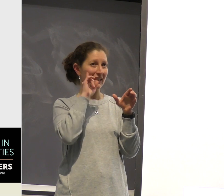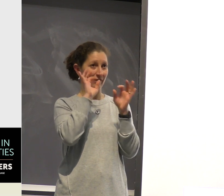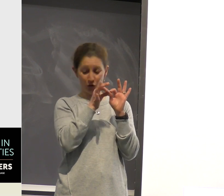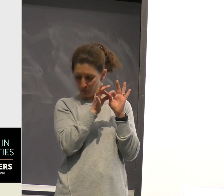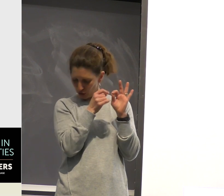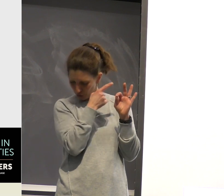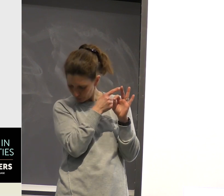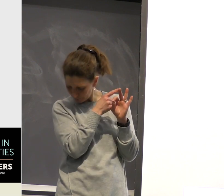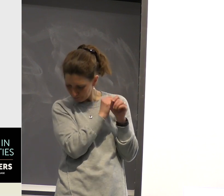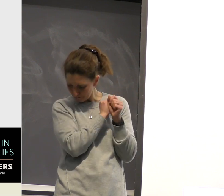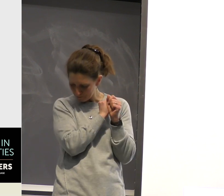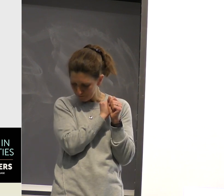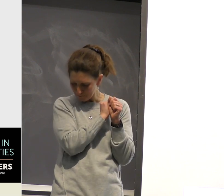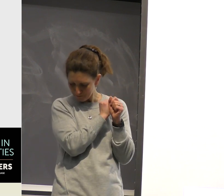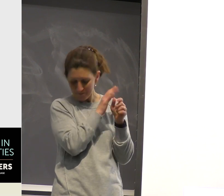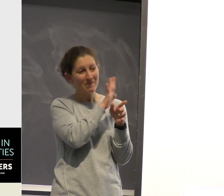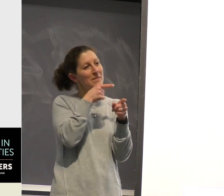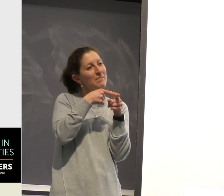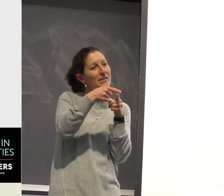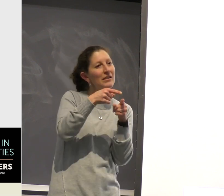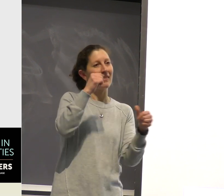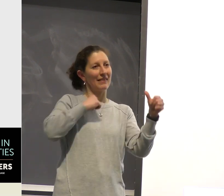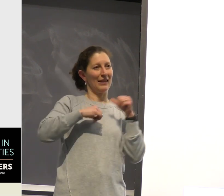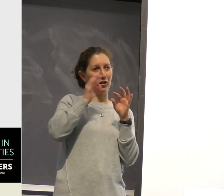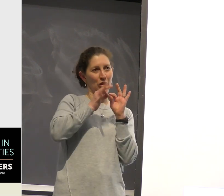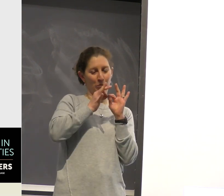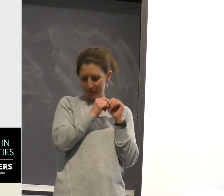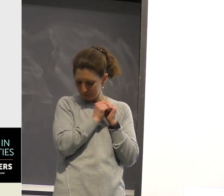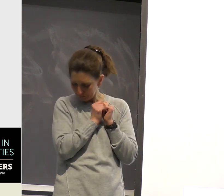He is also a nationally certified deaf interpreter specializing in theater interpreting.